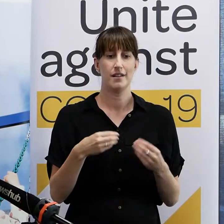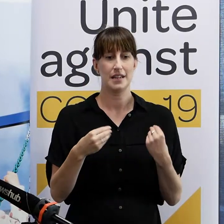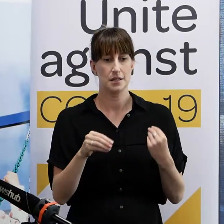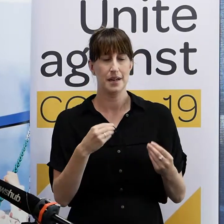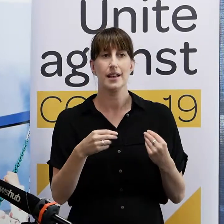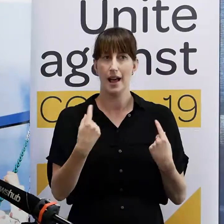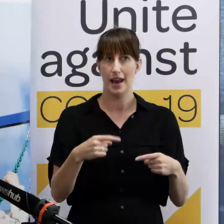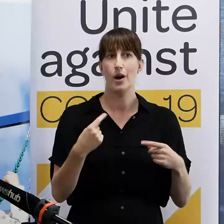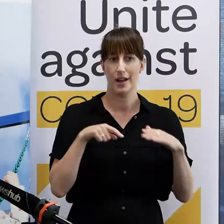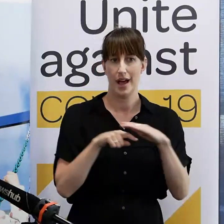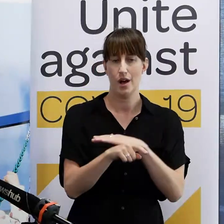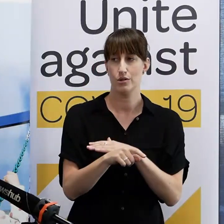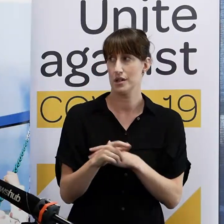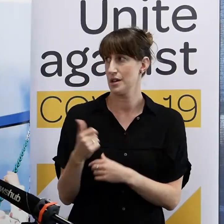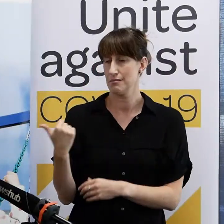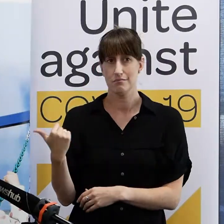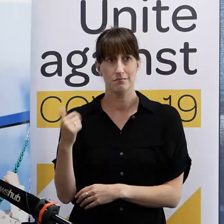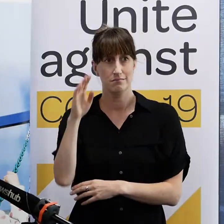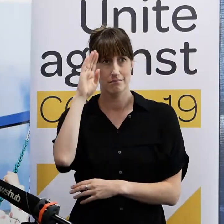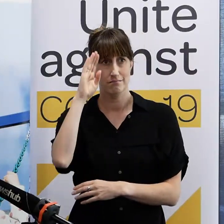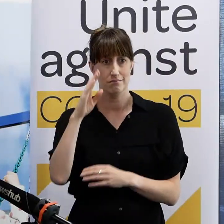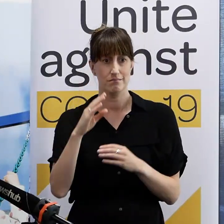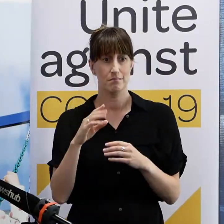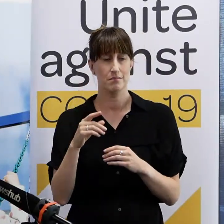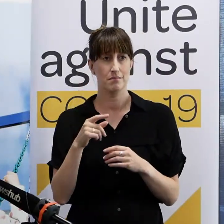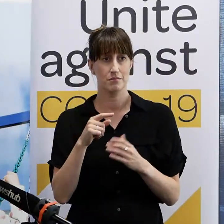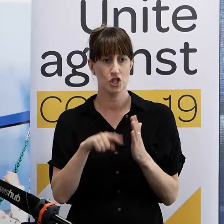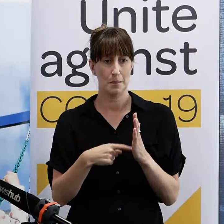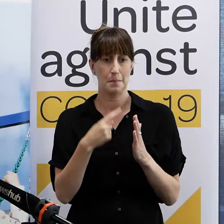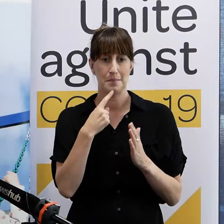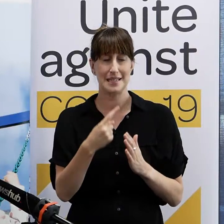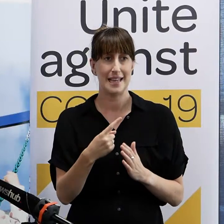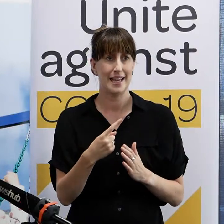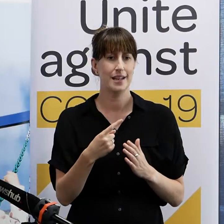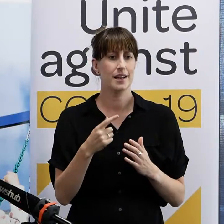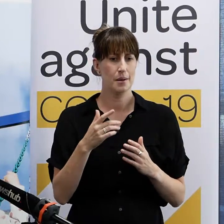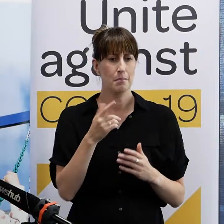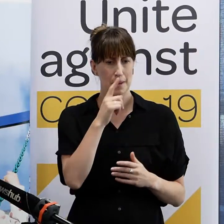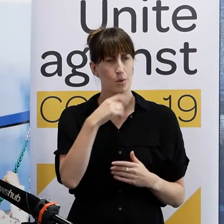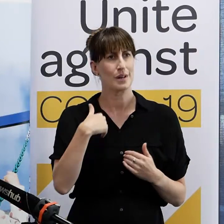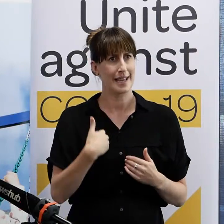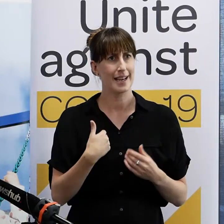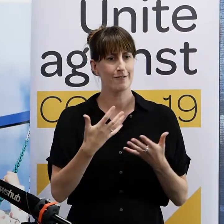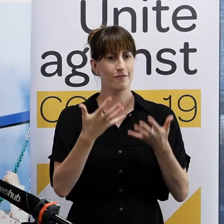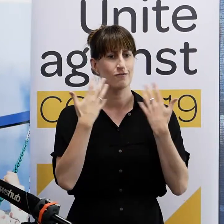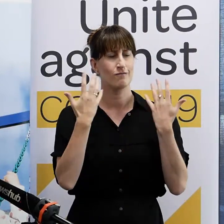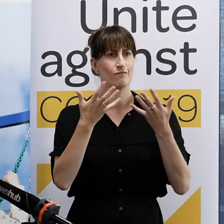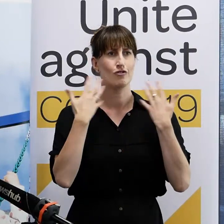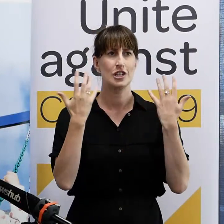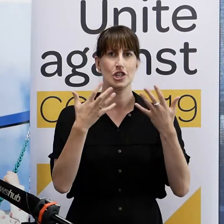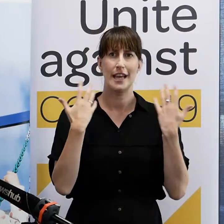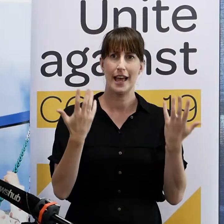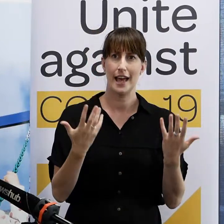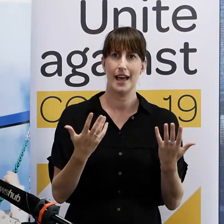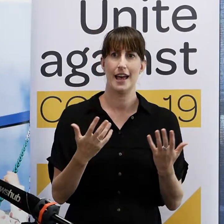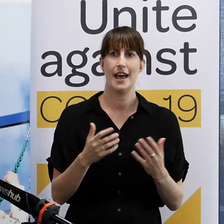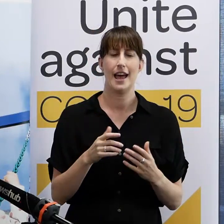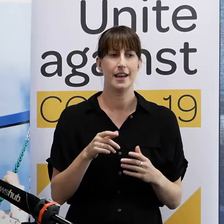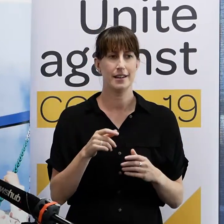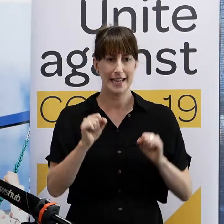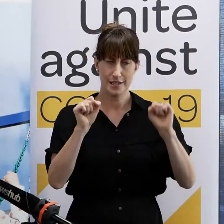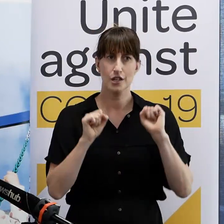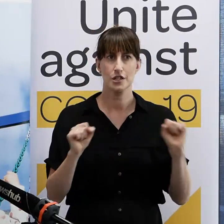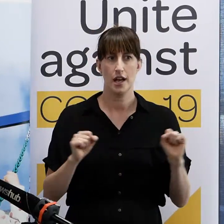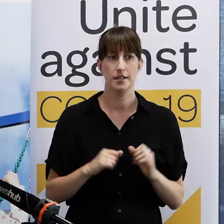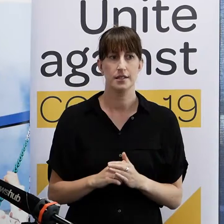to fresh air, exercise, and at the same time managing the risks both to individuals and the wider community. A question